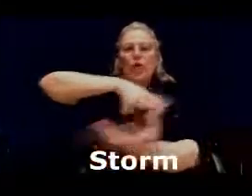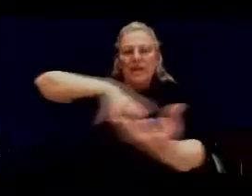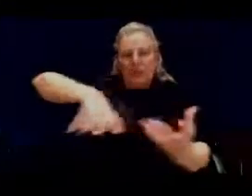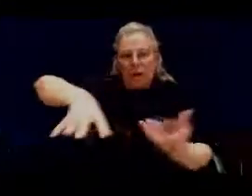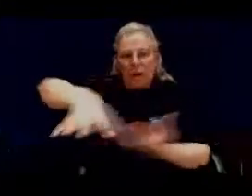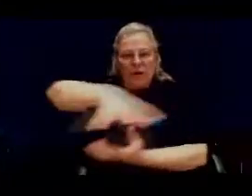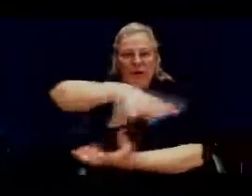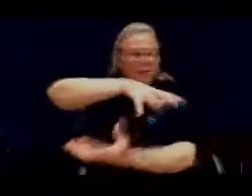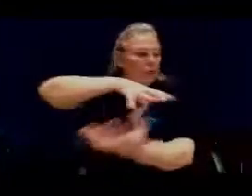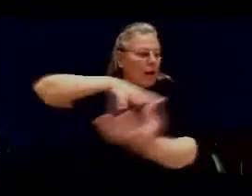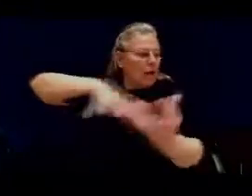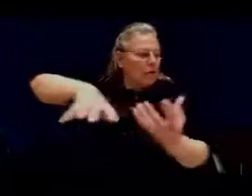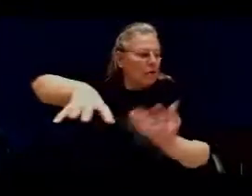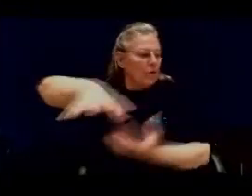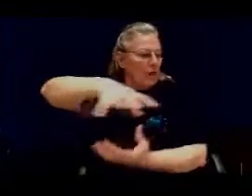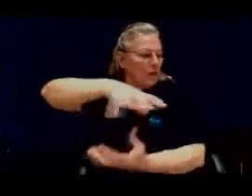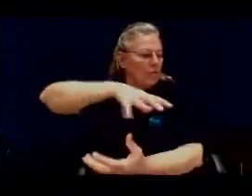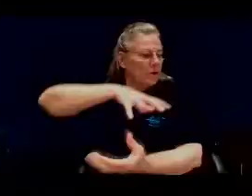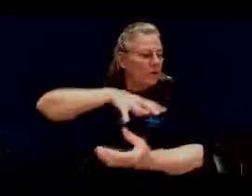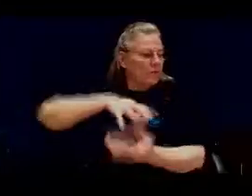swirling the wind around and around.